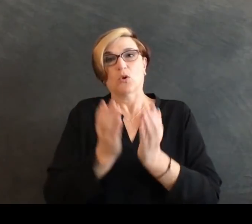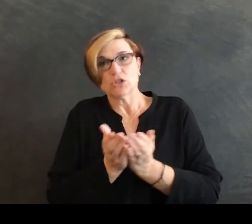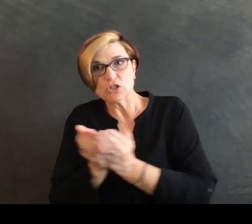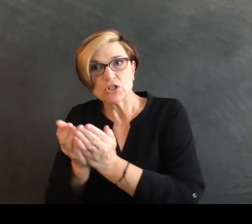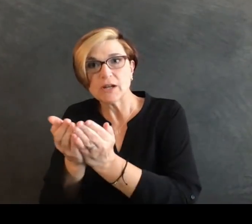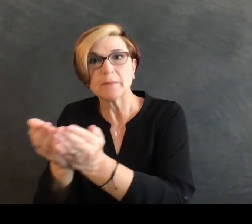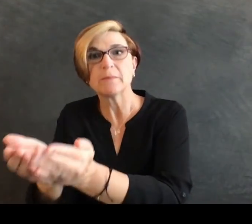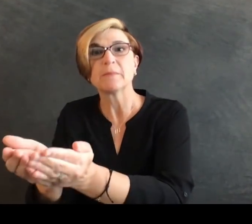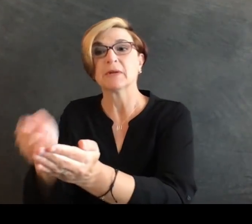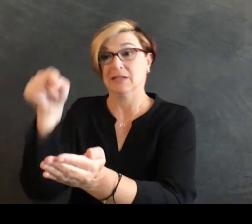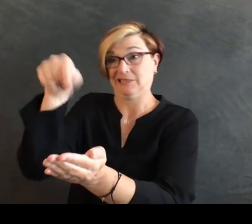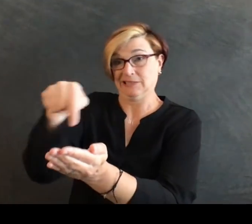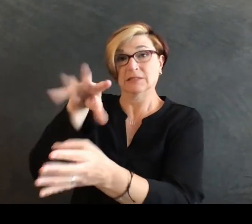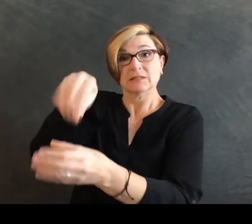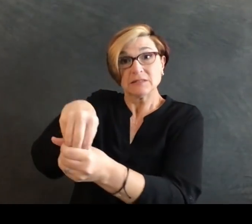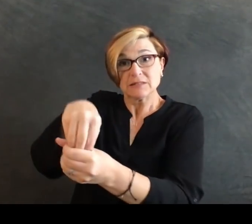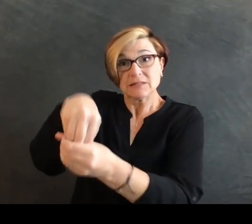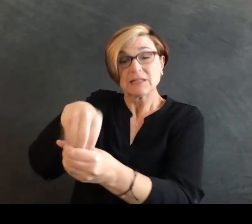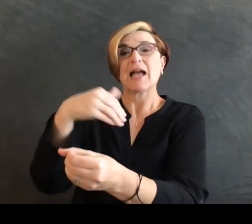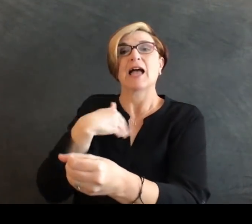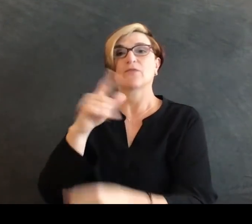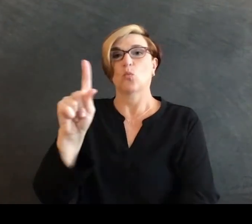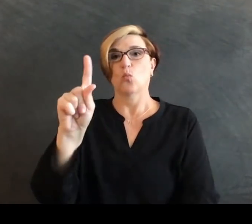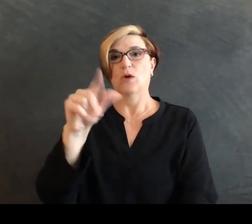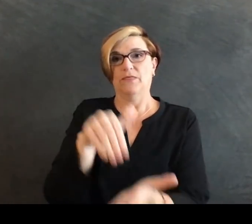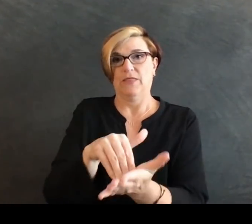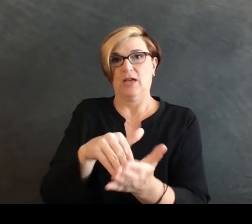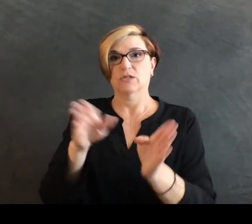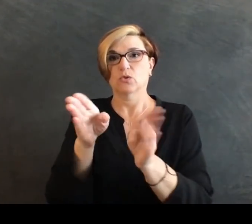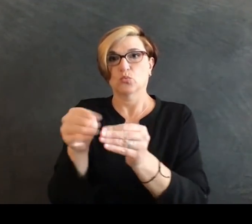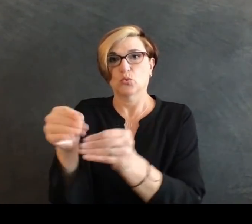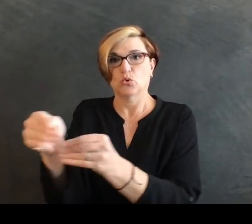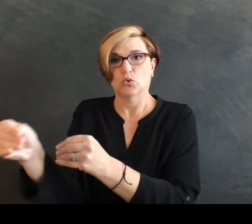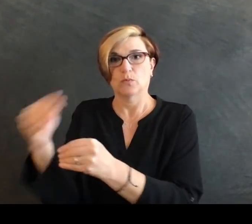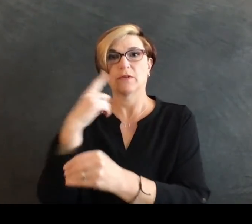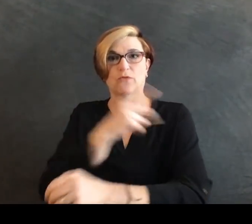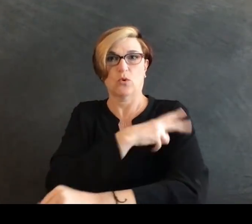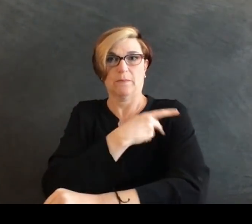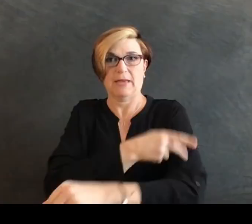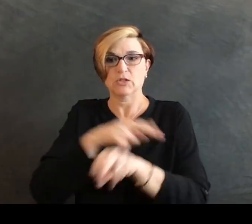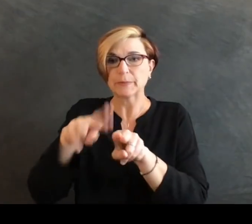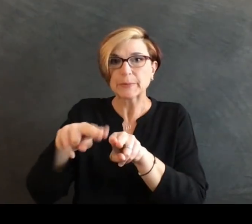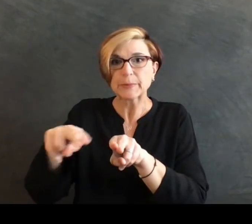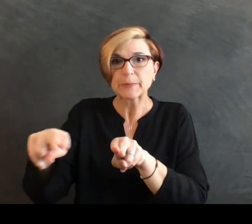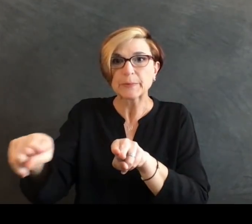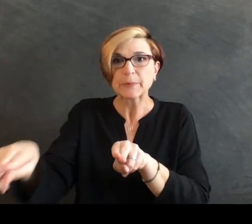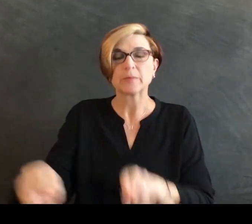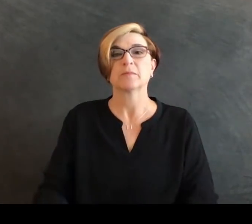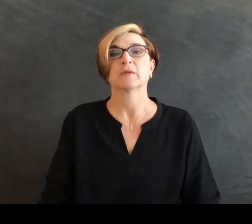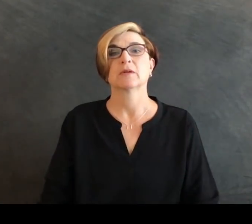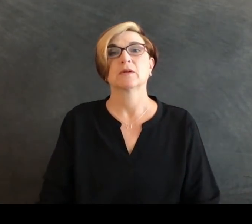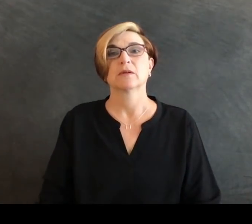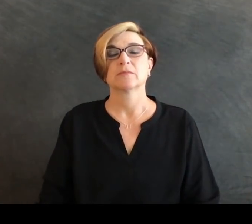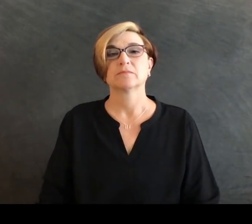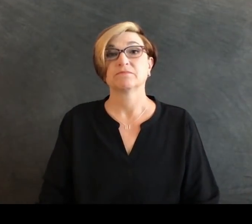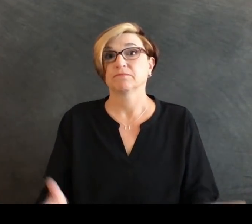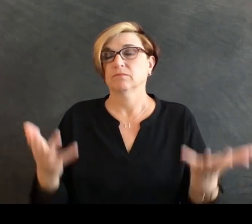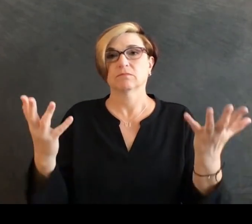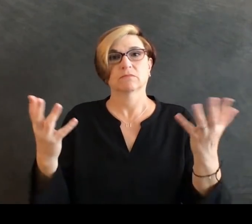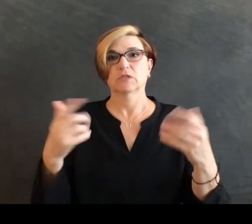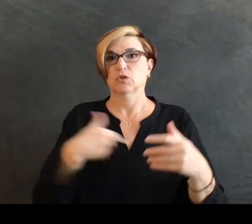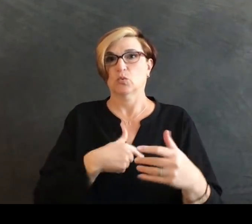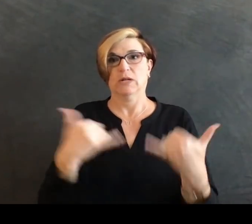which is being used for patients outside of what we're focused on, and that will free up a lot of